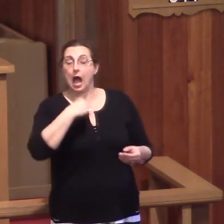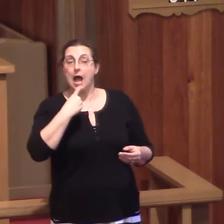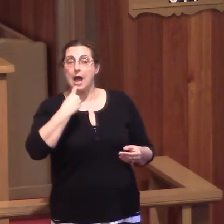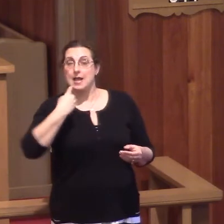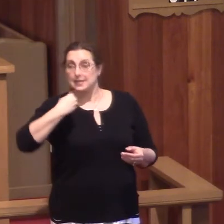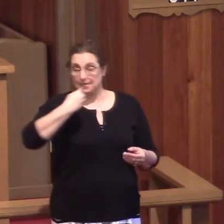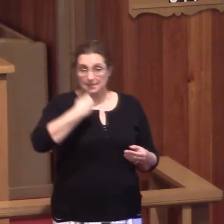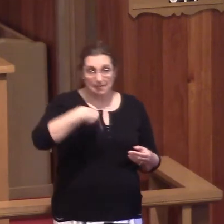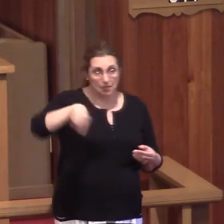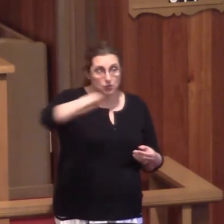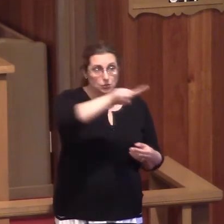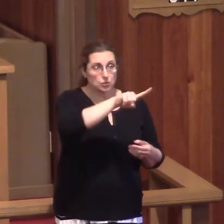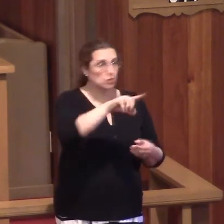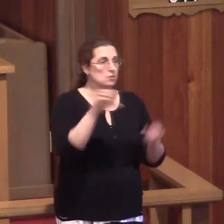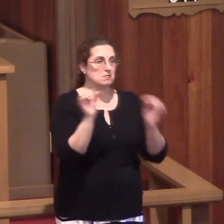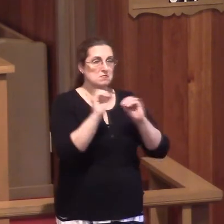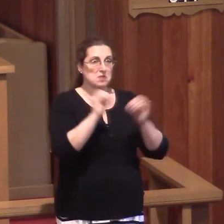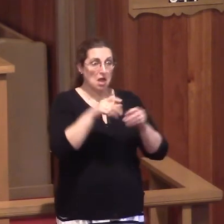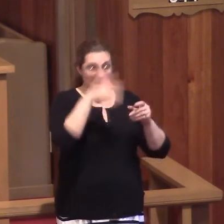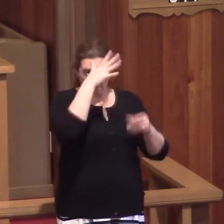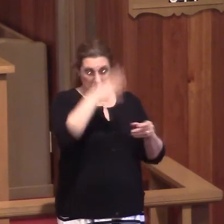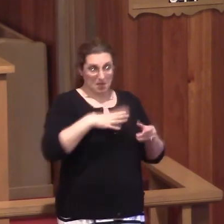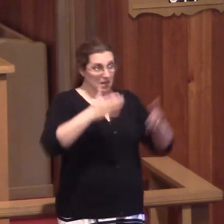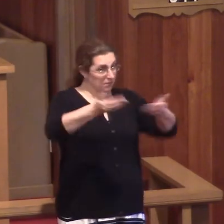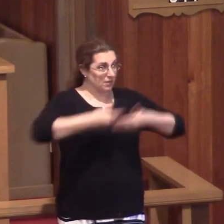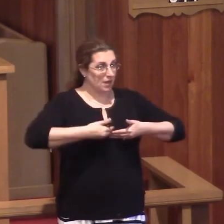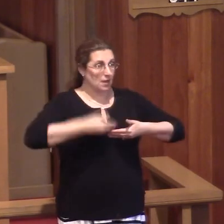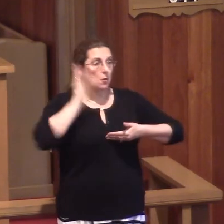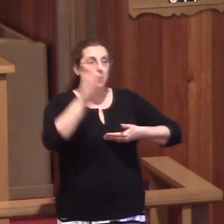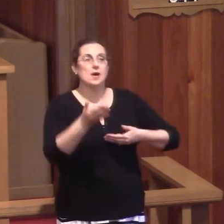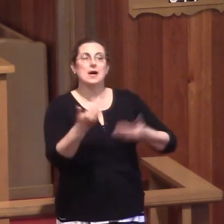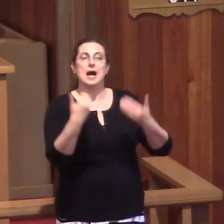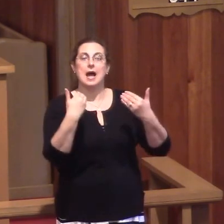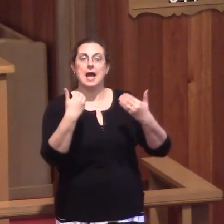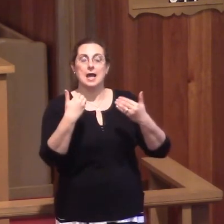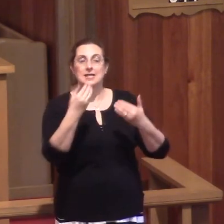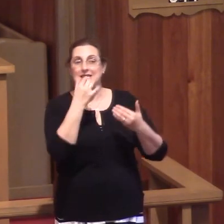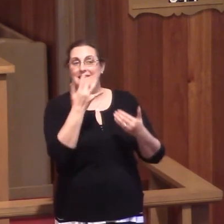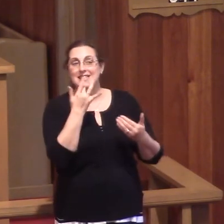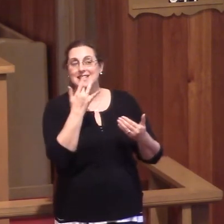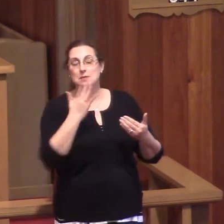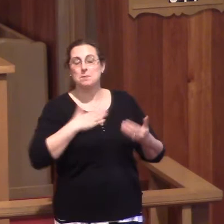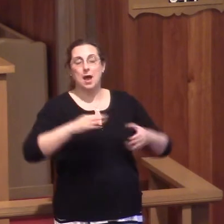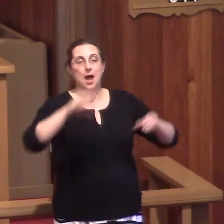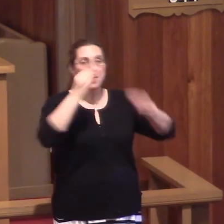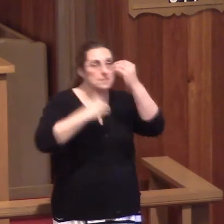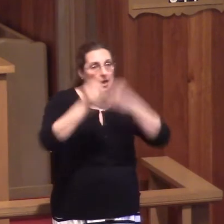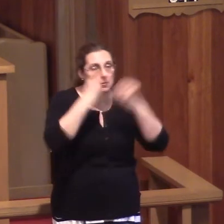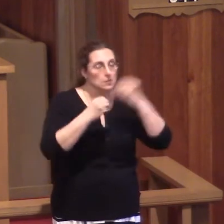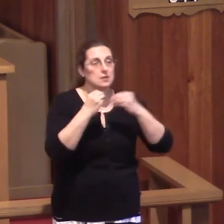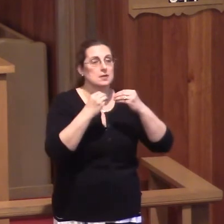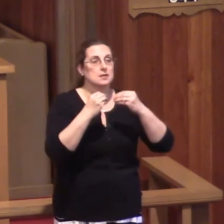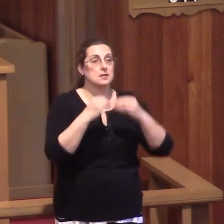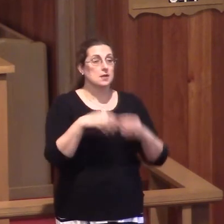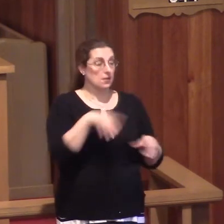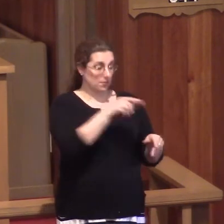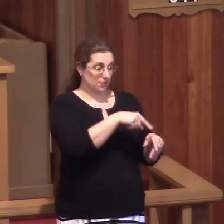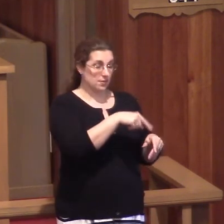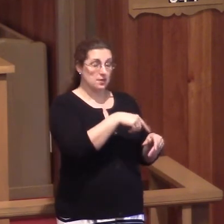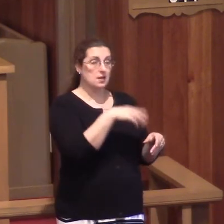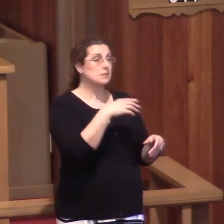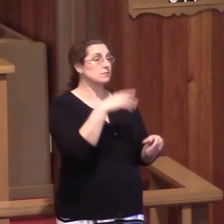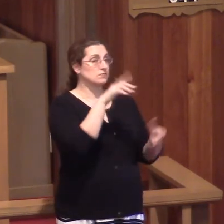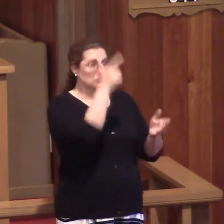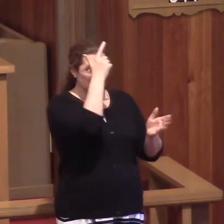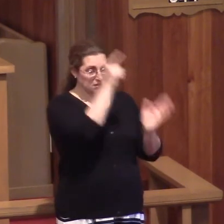invited Shall taste my banquet. The Pharisees Are the ones Who are invited. They didn't